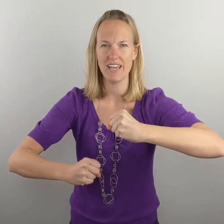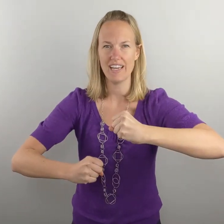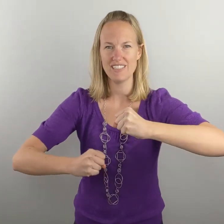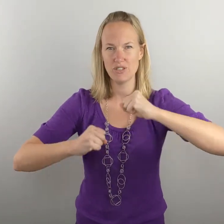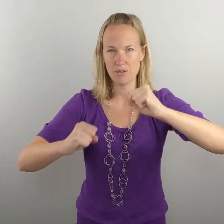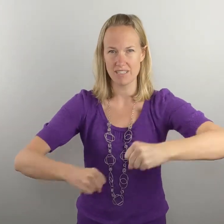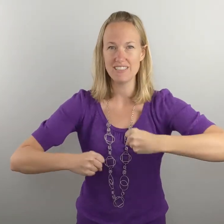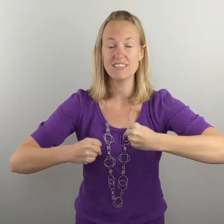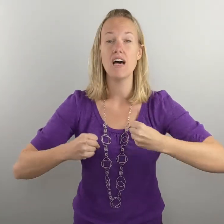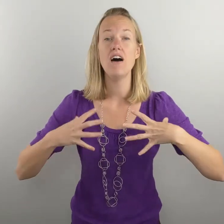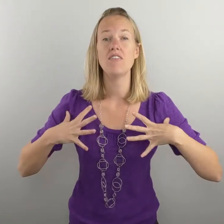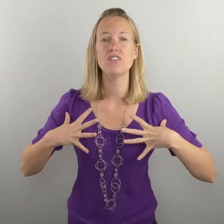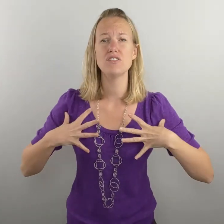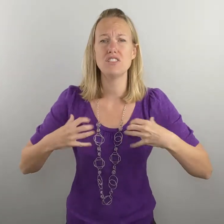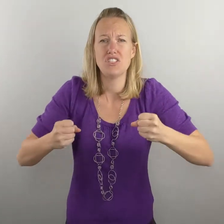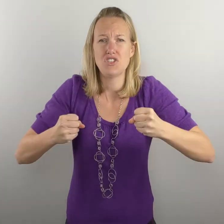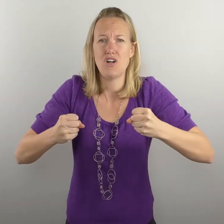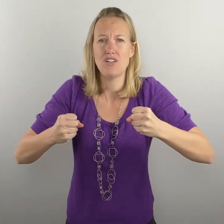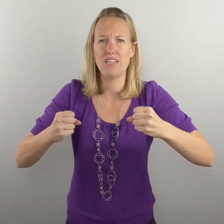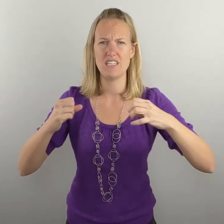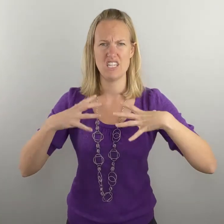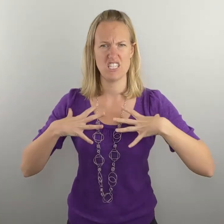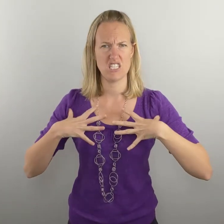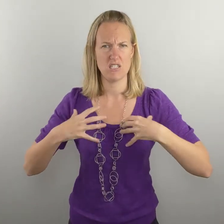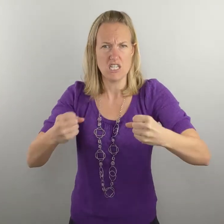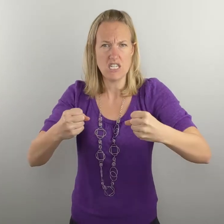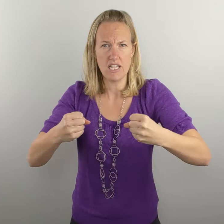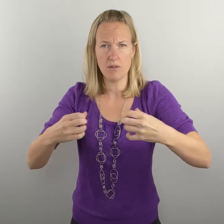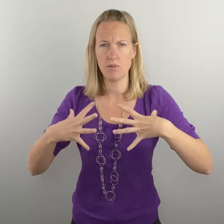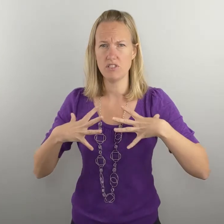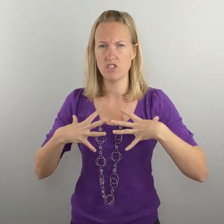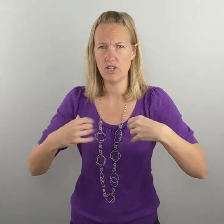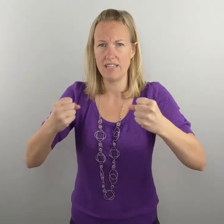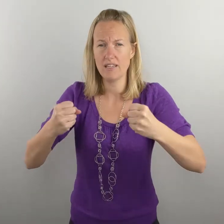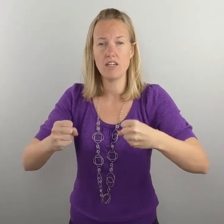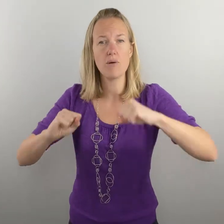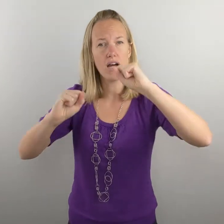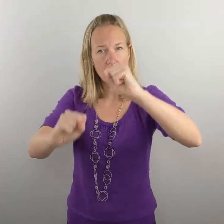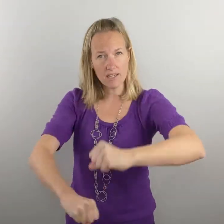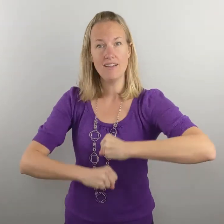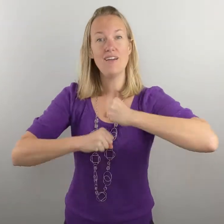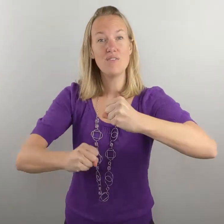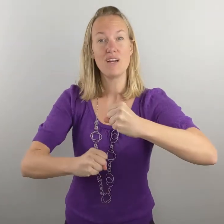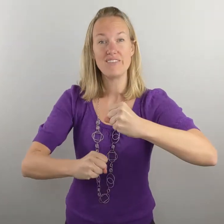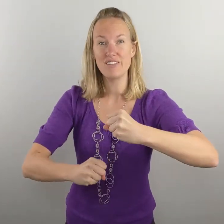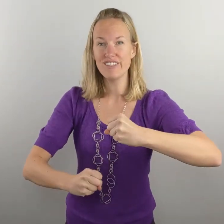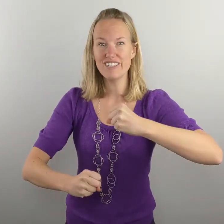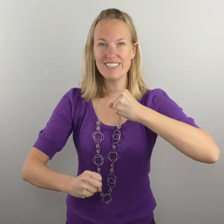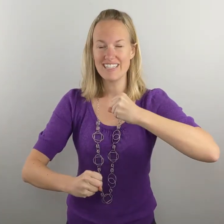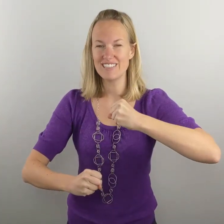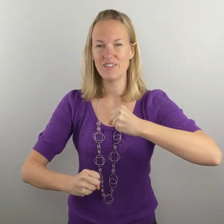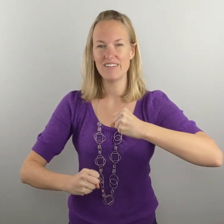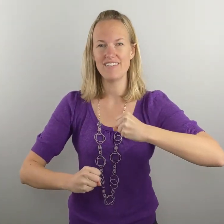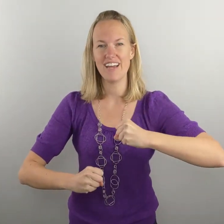Show your muscles. I've also seen strong like this, like you're pulling strength out of your body. Whatever you learned, that's totally